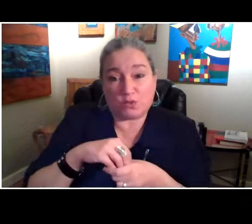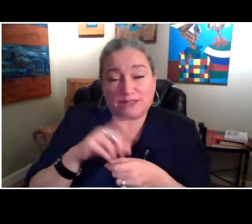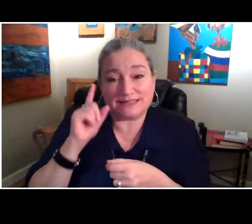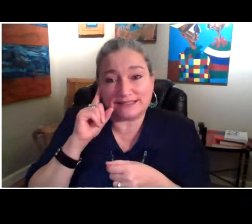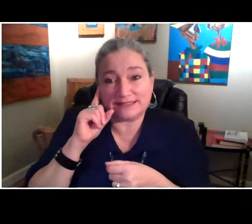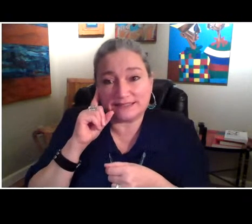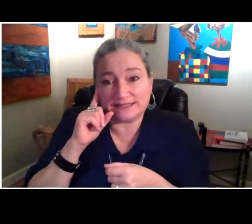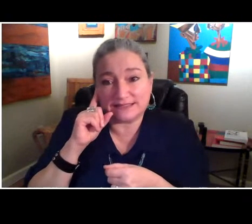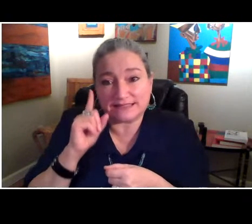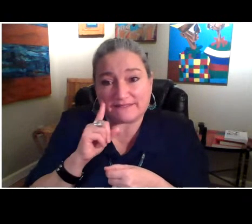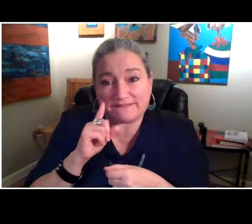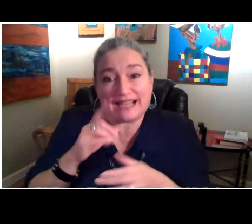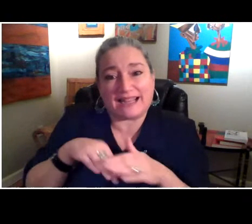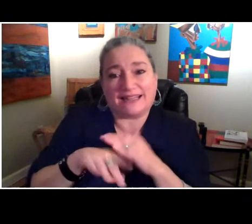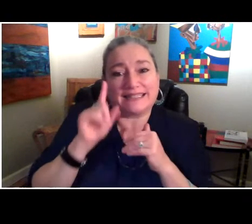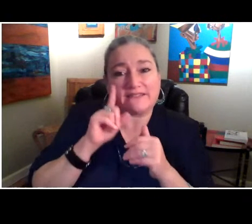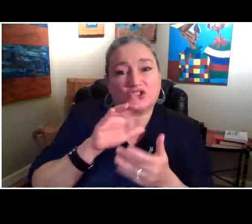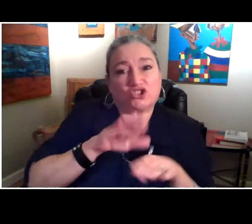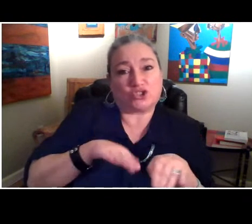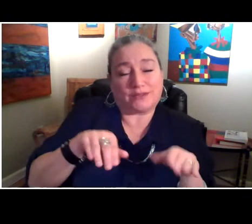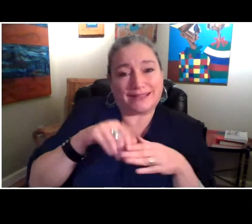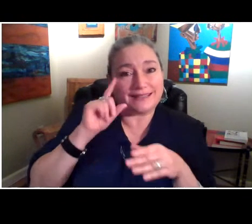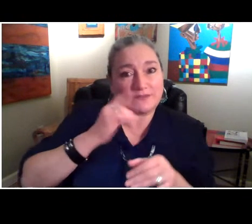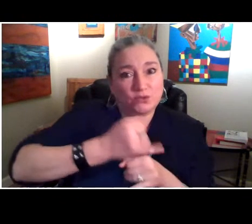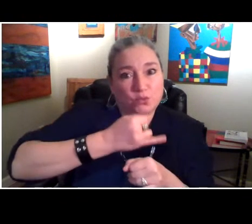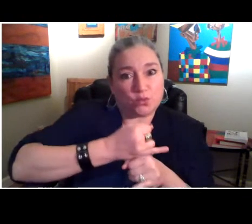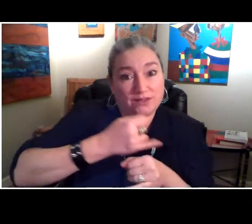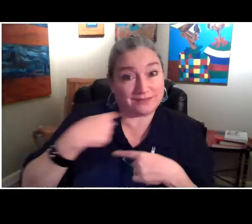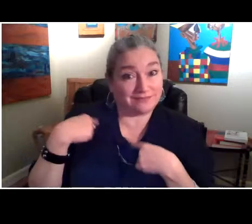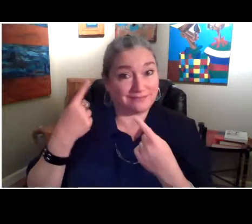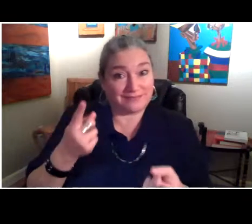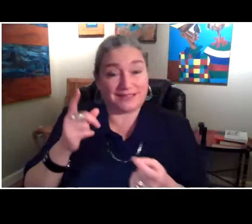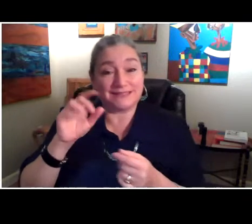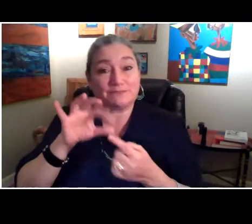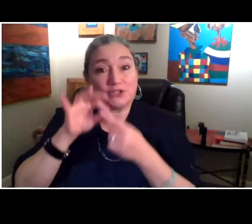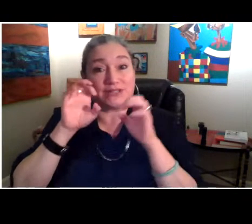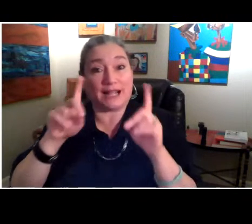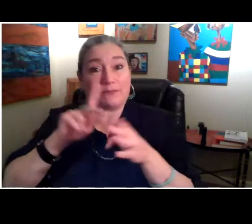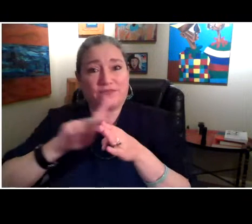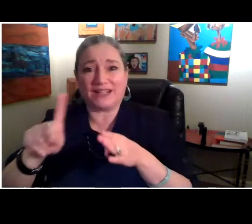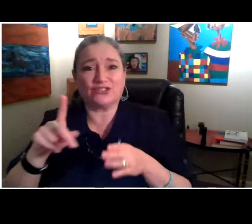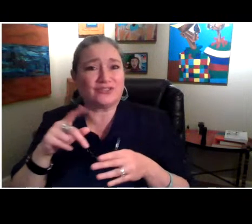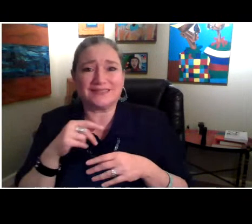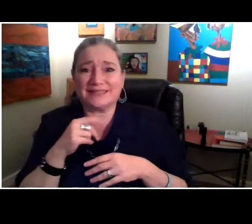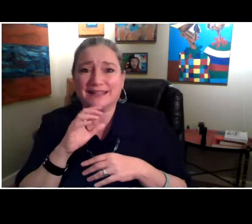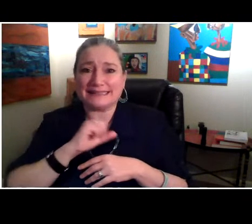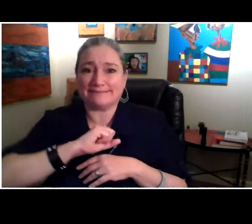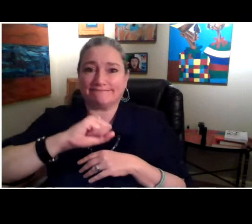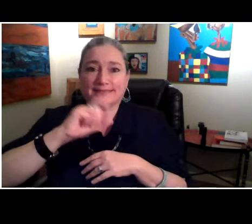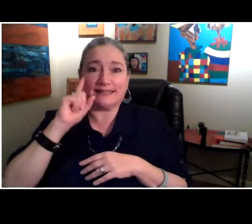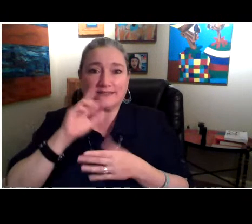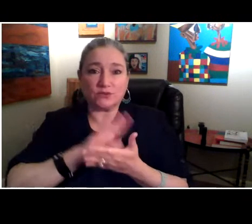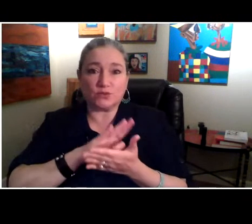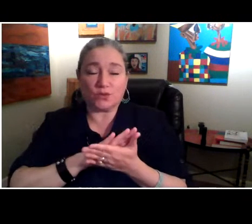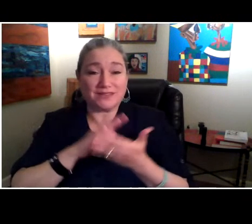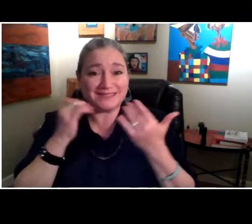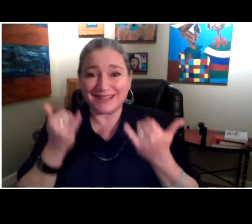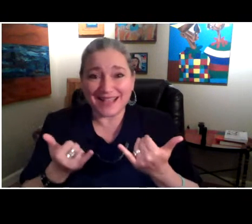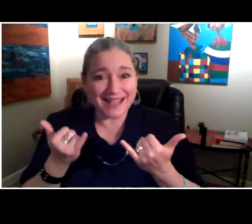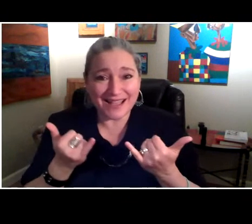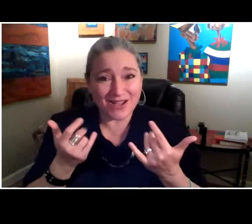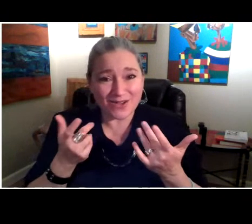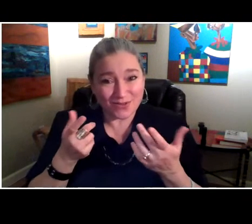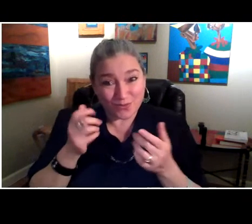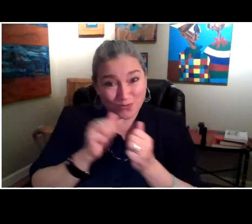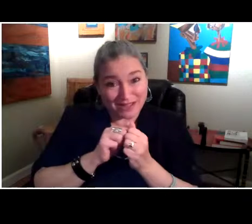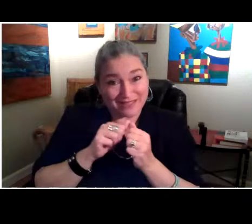no longer resist talking about the benefits of enrolling deaf children at the California Schools for the Deaf, because special